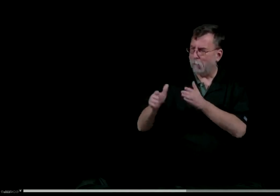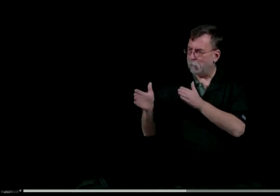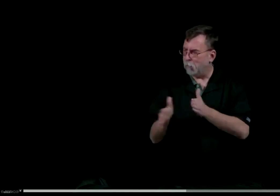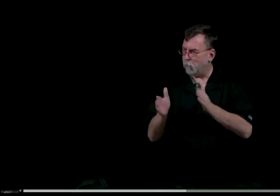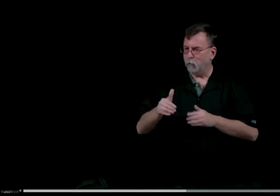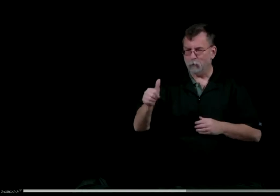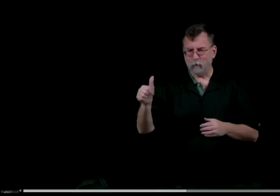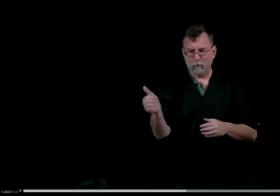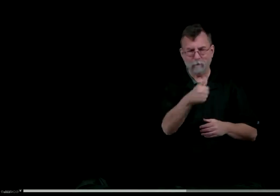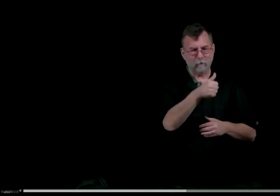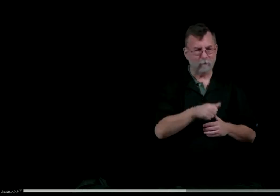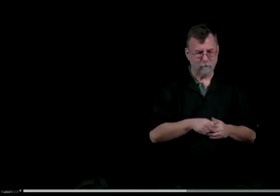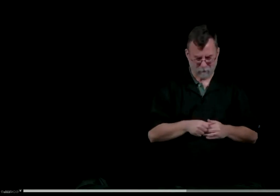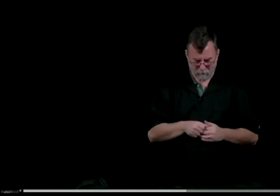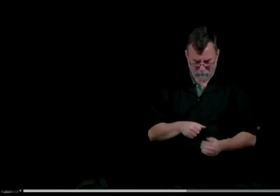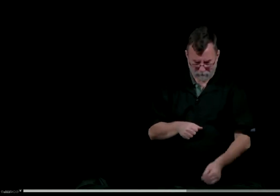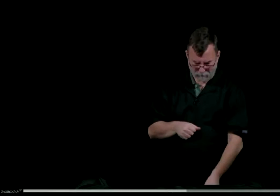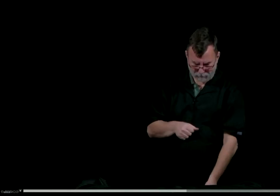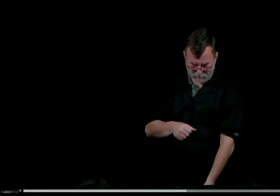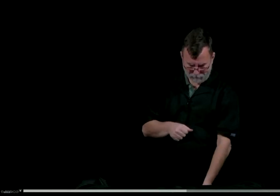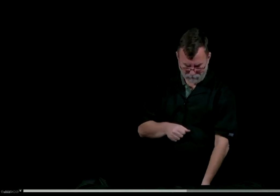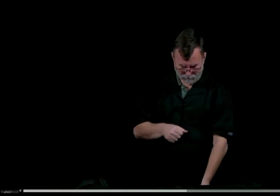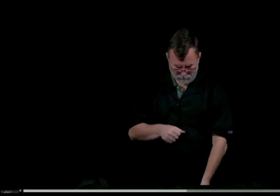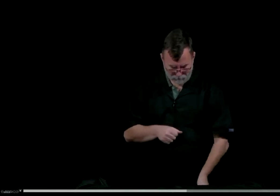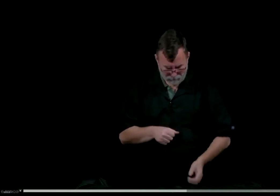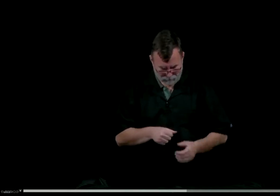We train and we plan just for yourself. God knows.